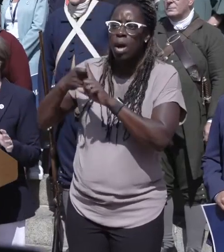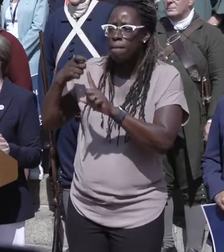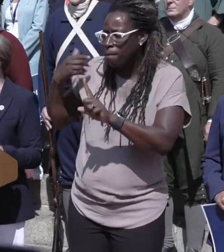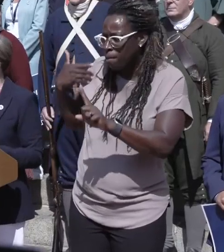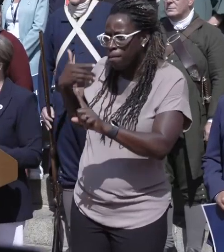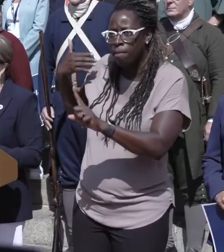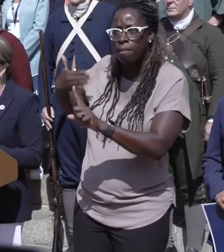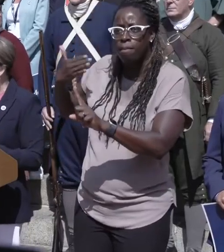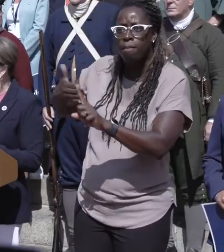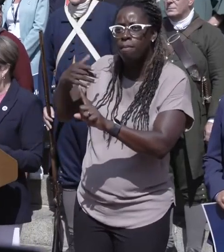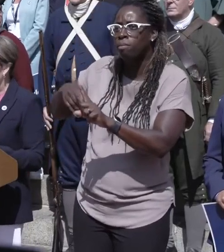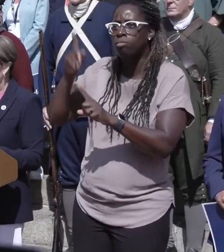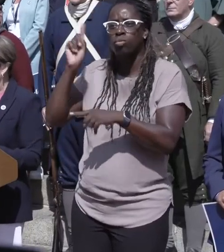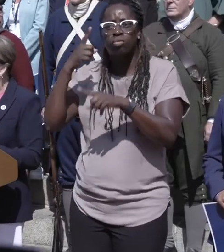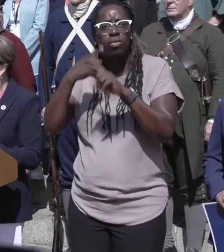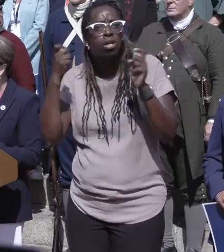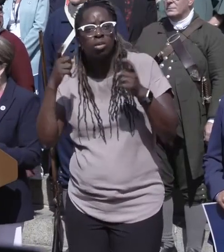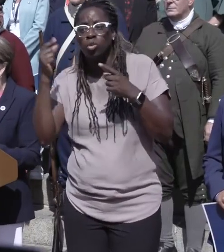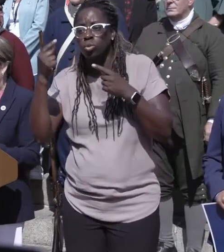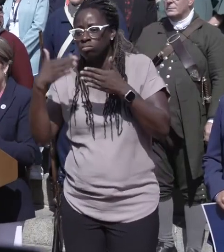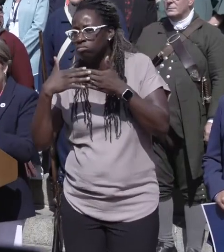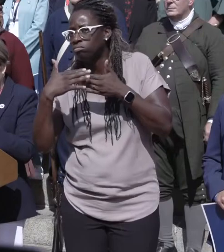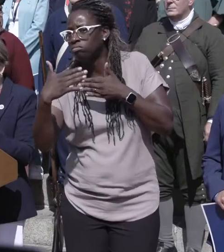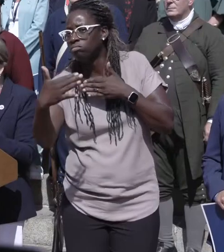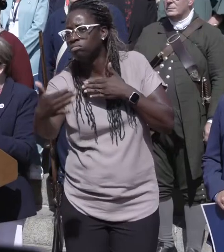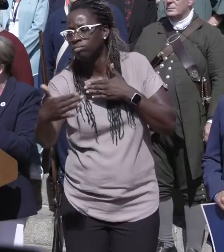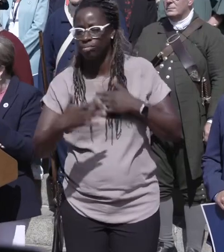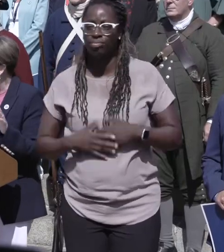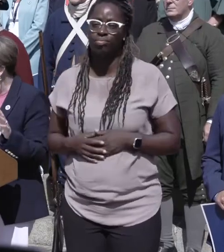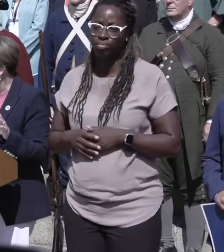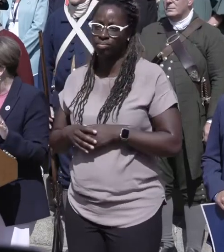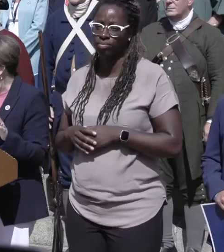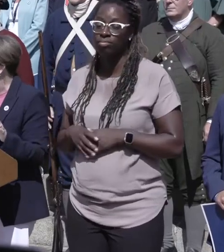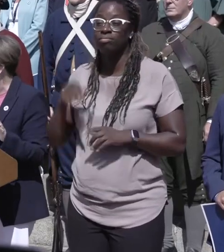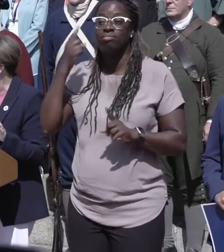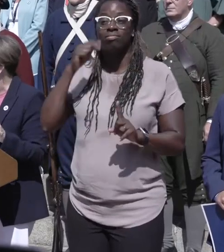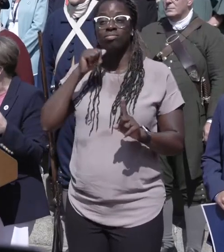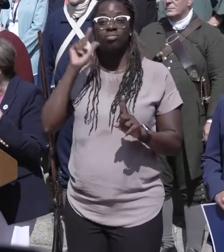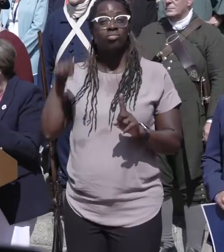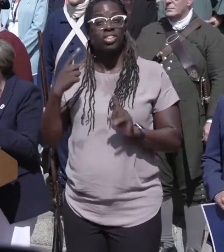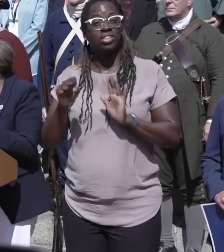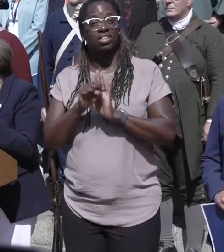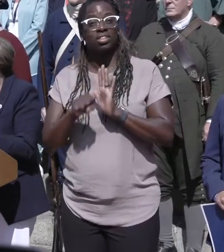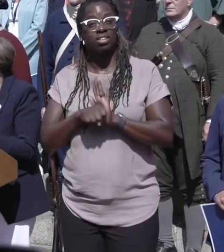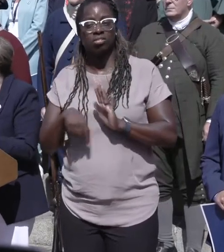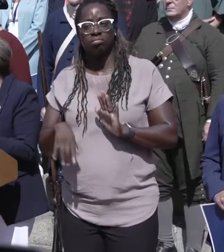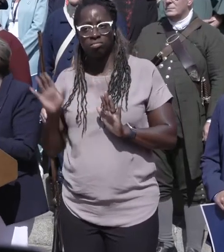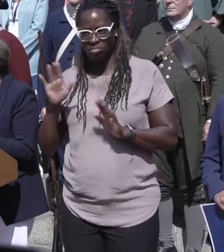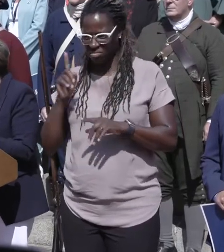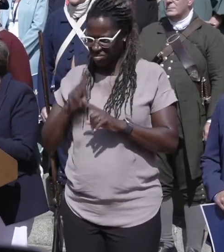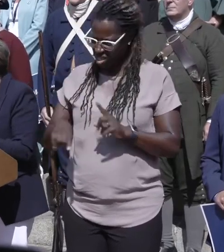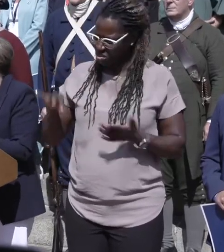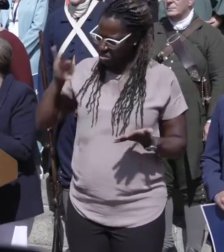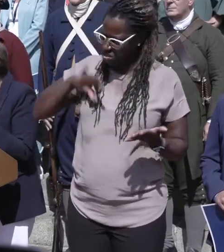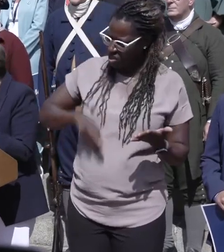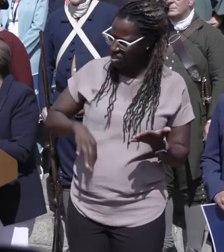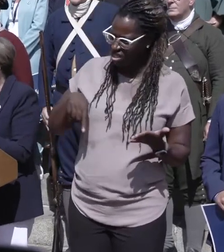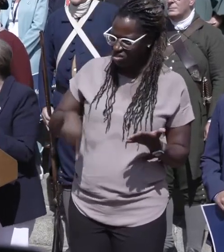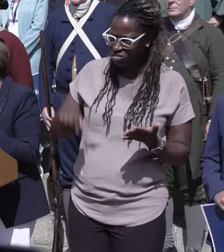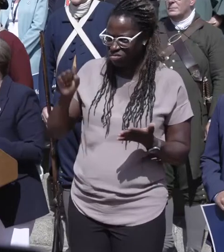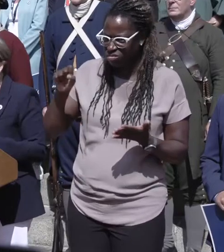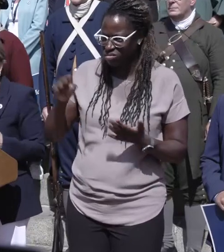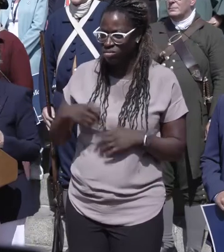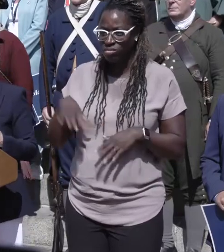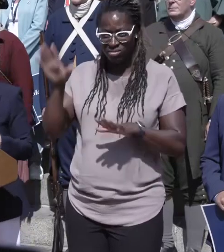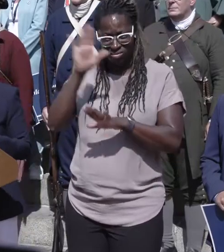in visitors from all around, not just the state, the country, but literally the world, who are going to come here to Massachusetts to see